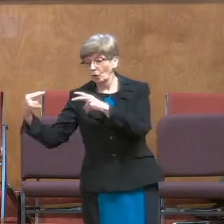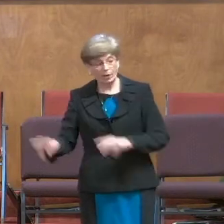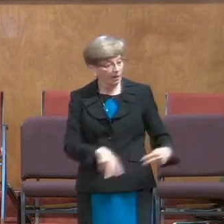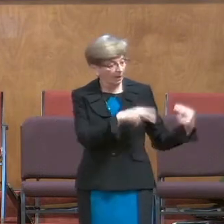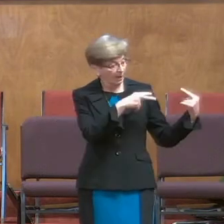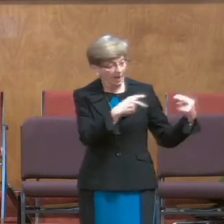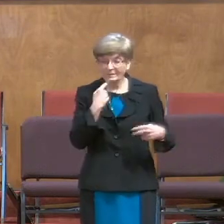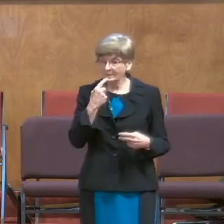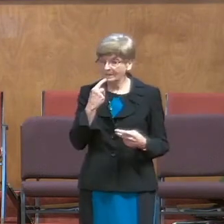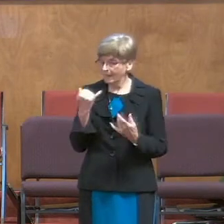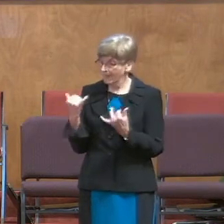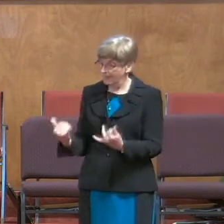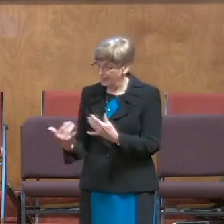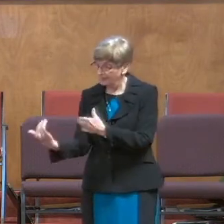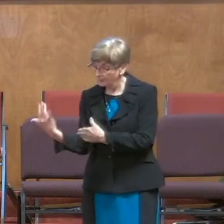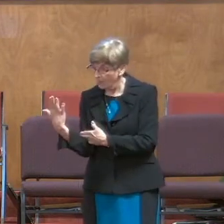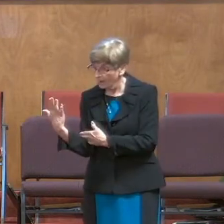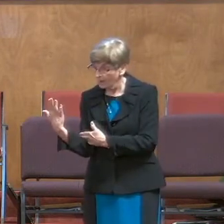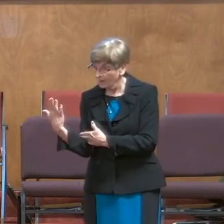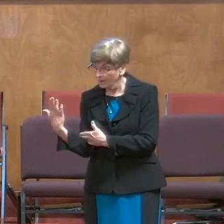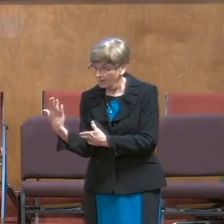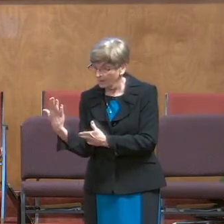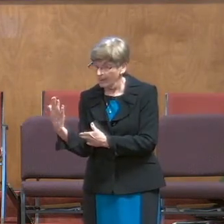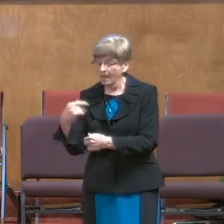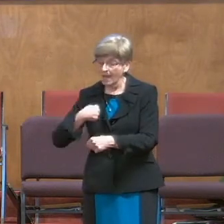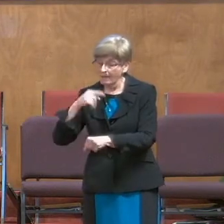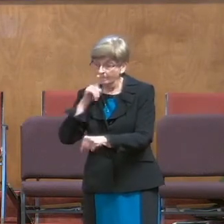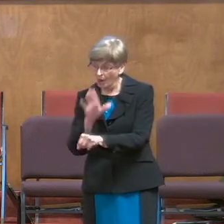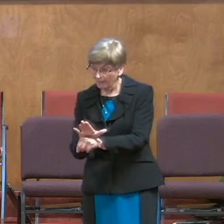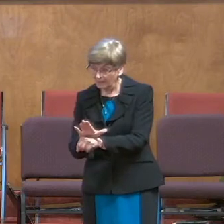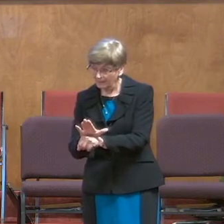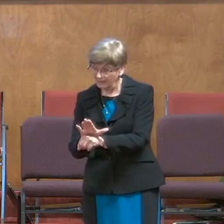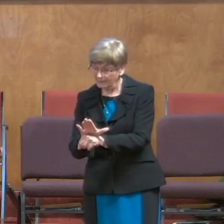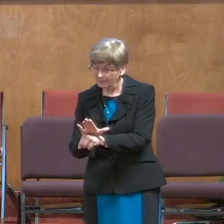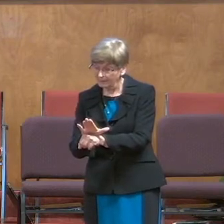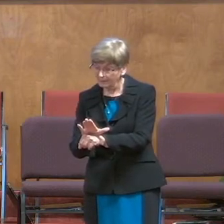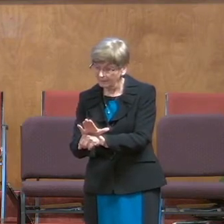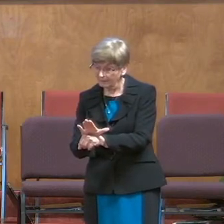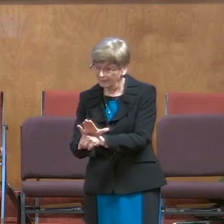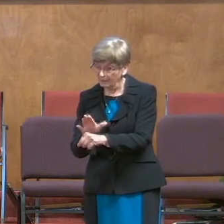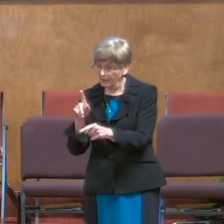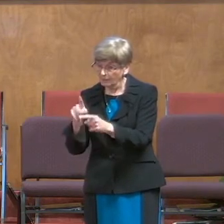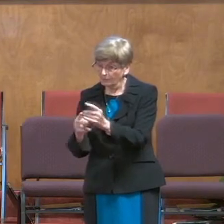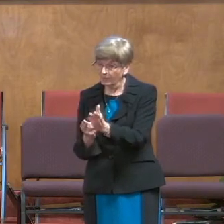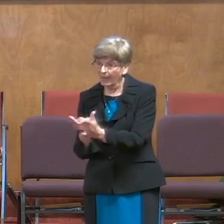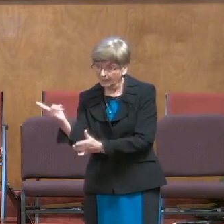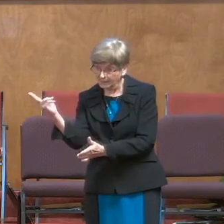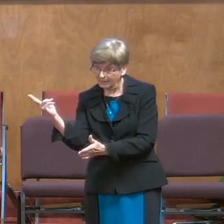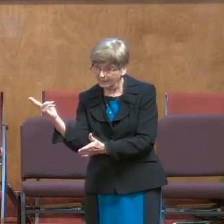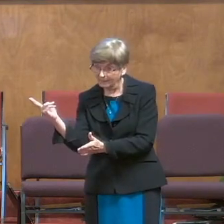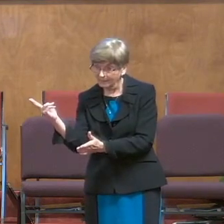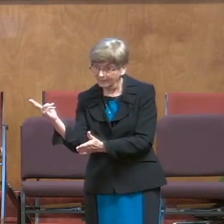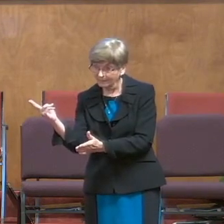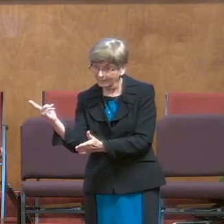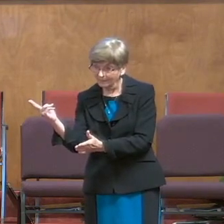This morning, I promise to be honest.